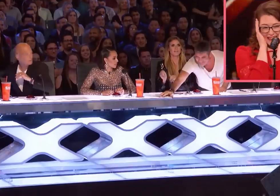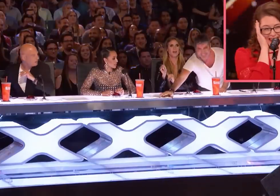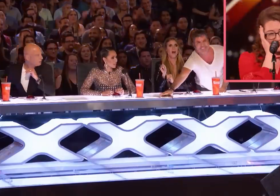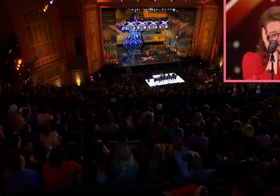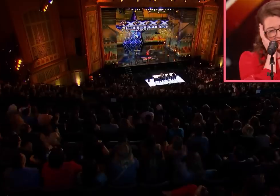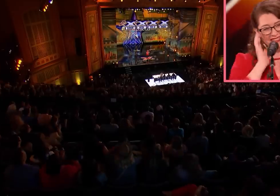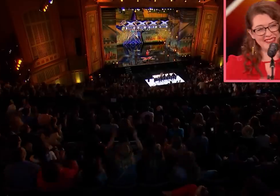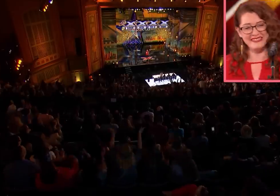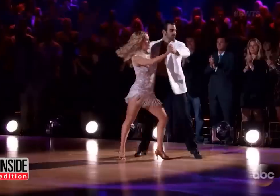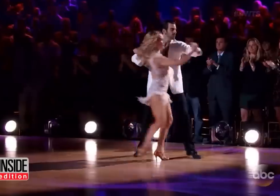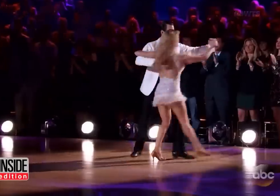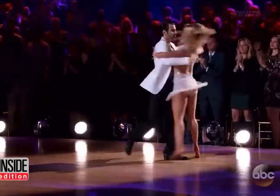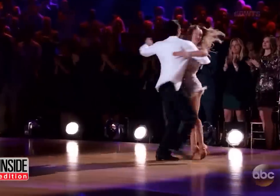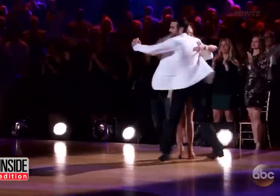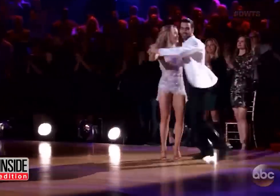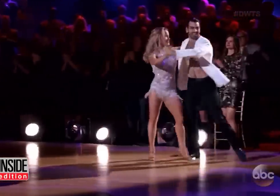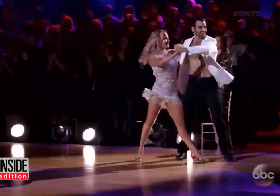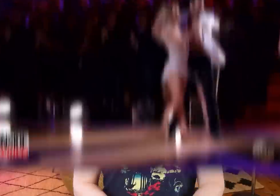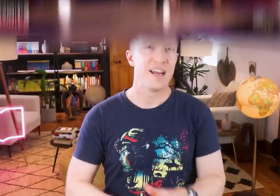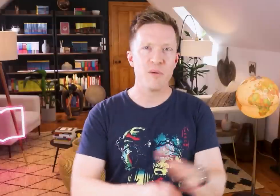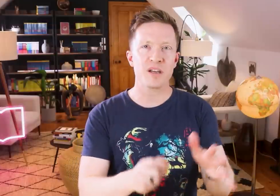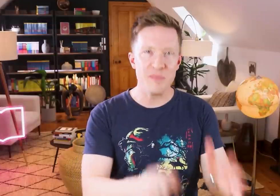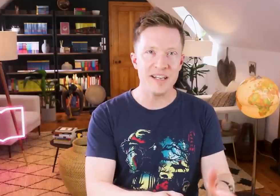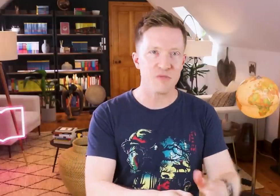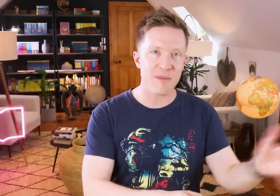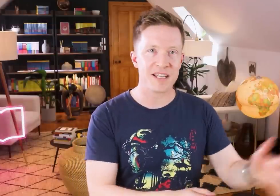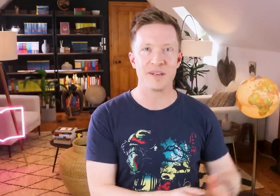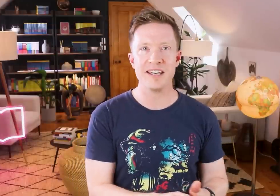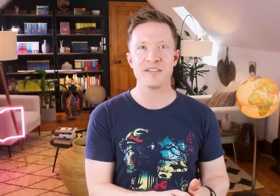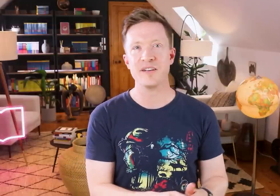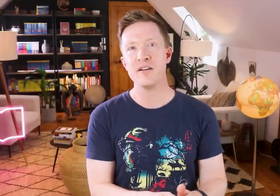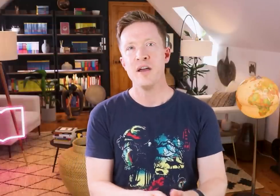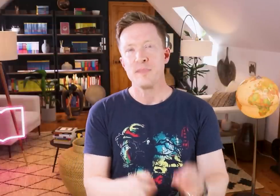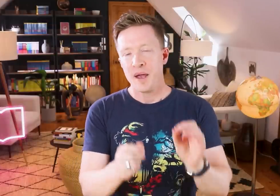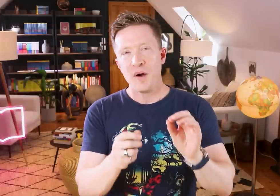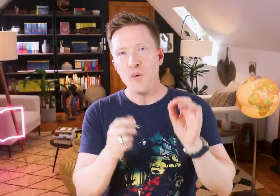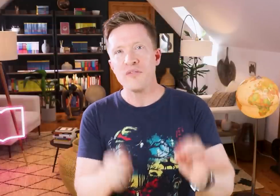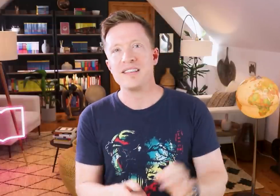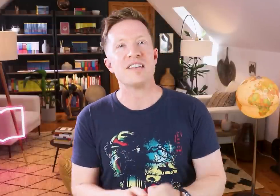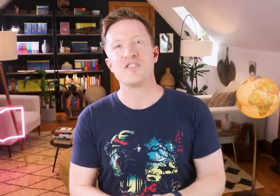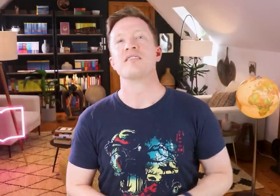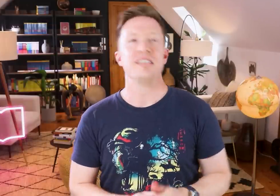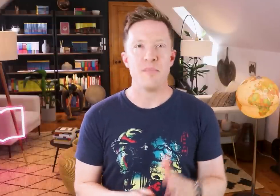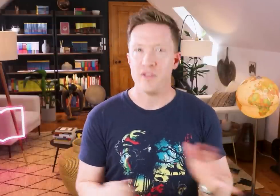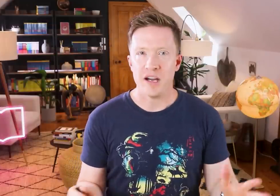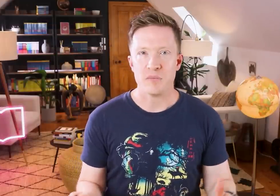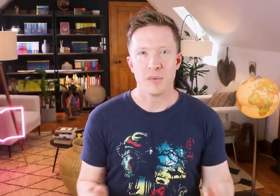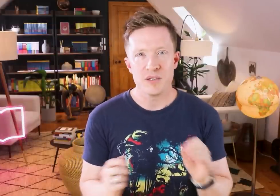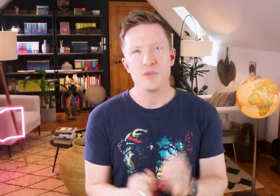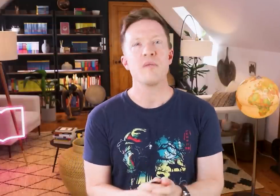winning major dance contests. And remember the comedian right back at the beginning of the video. All of this is just the tip of the iceberg. But it's also